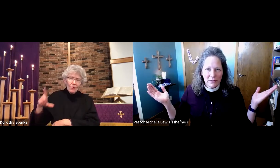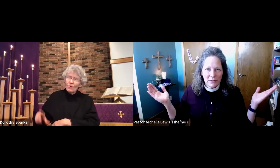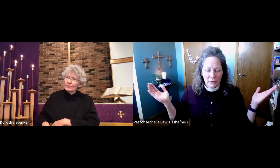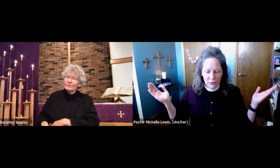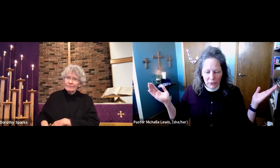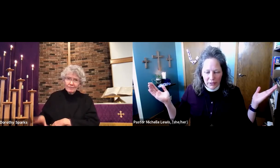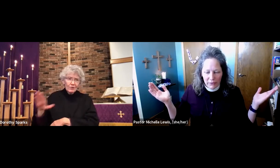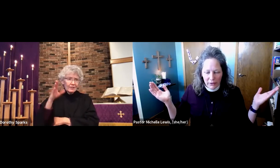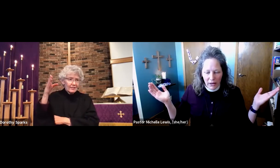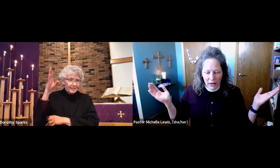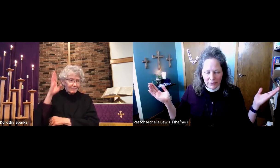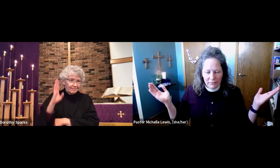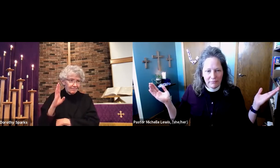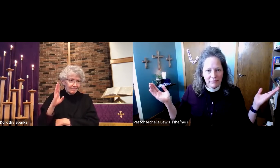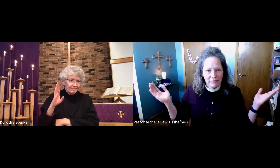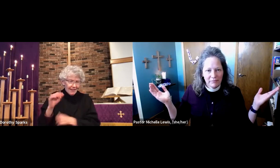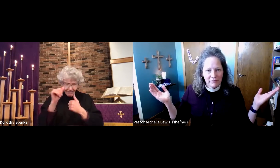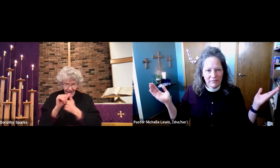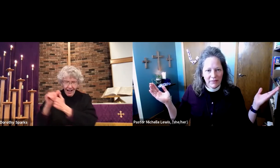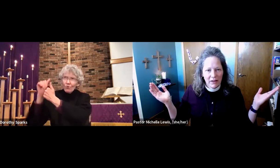Return to the Lord your God.